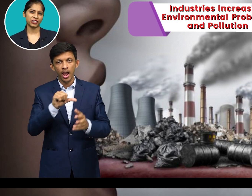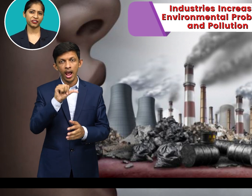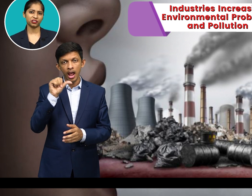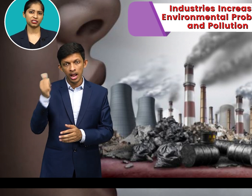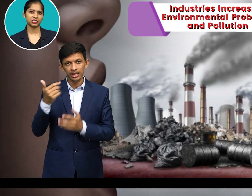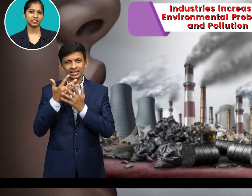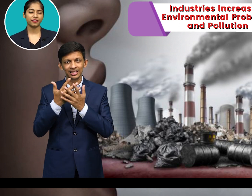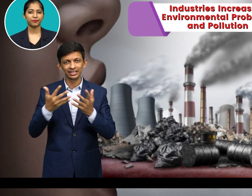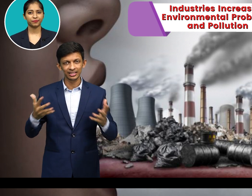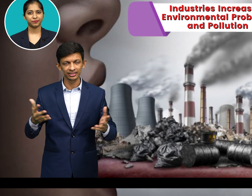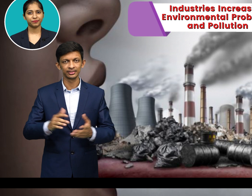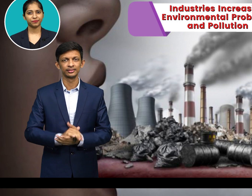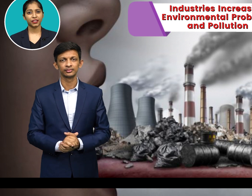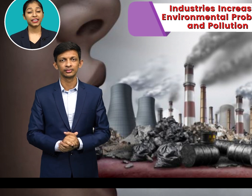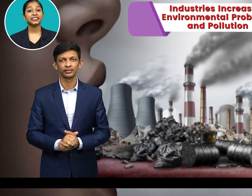other materials.